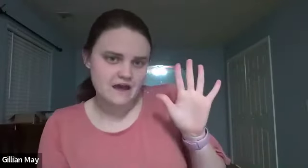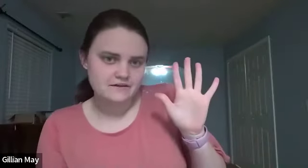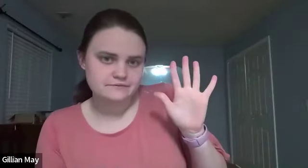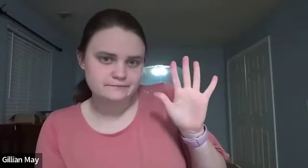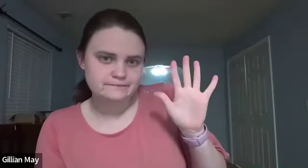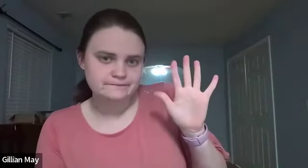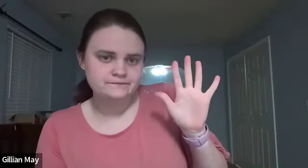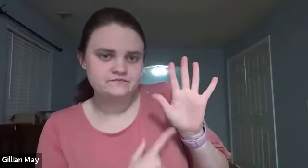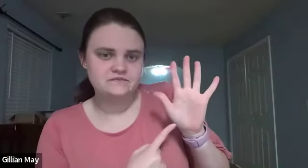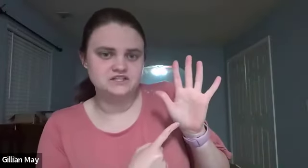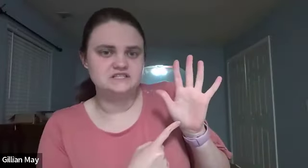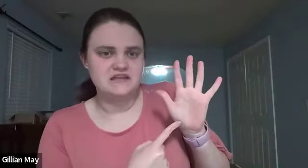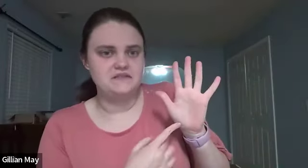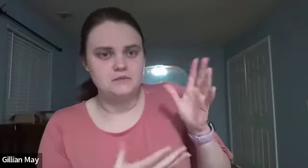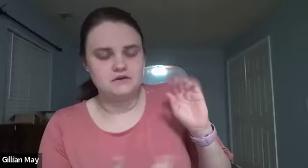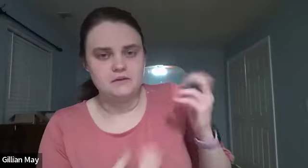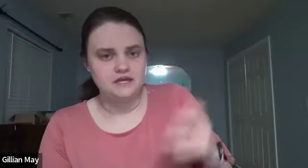5. Like just saying the number of how many.